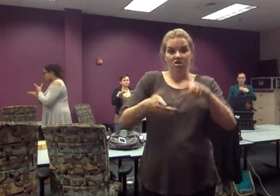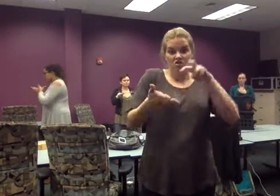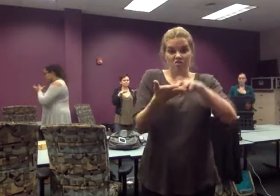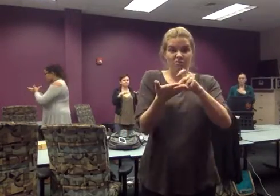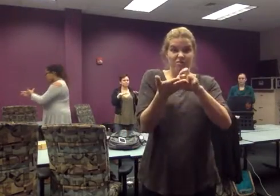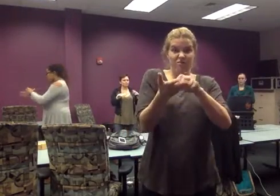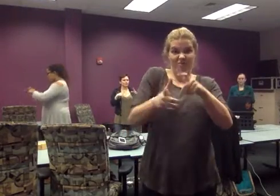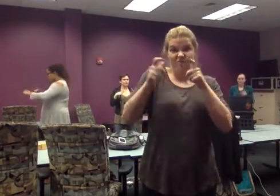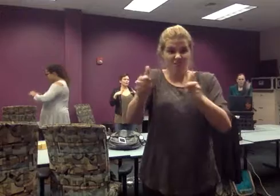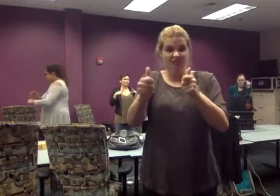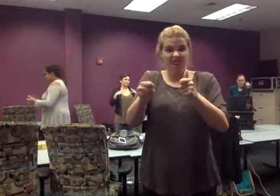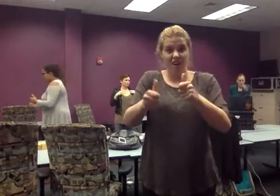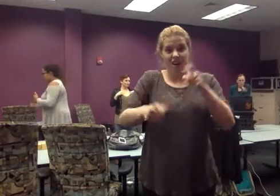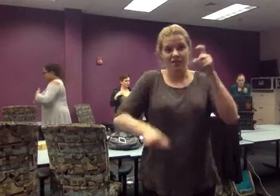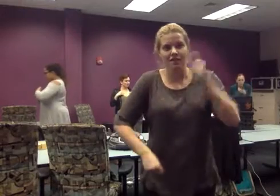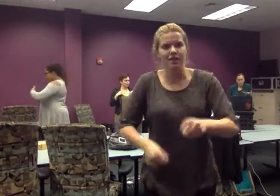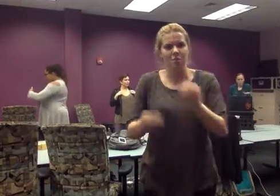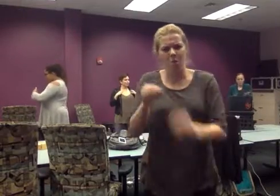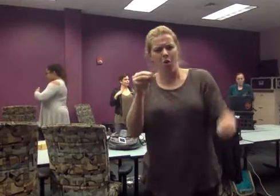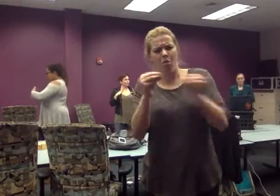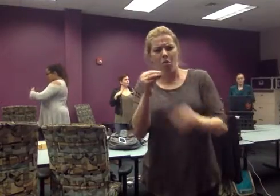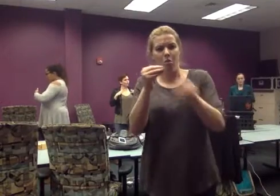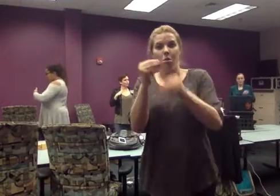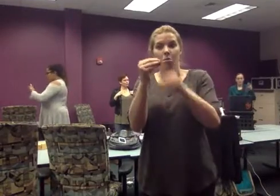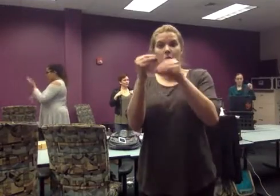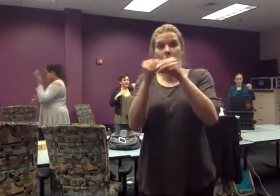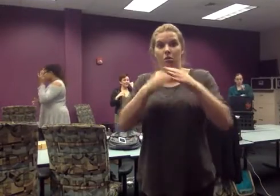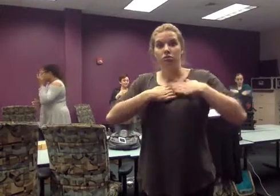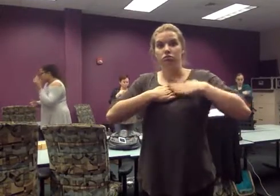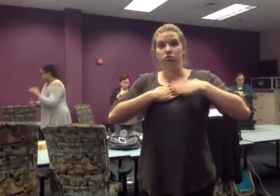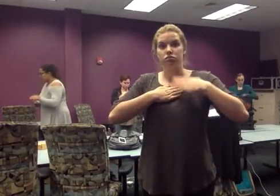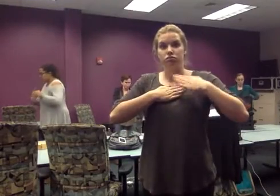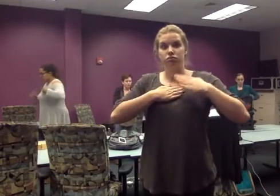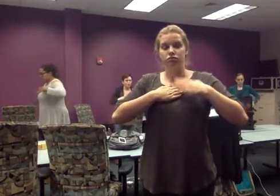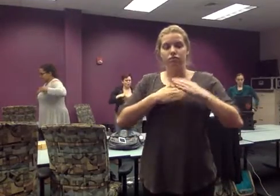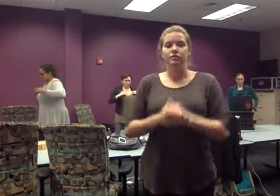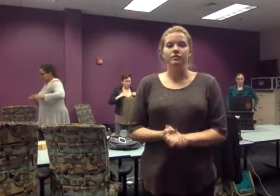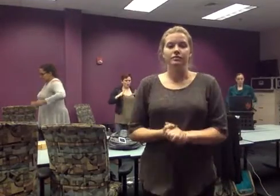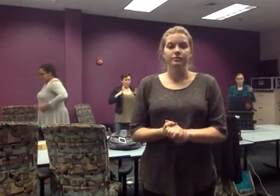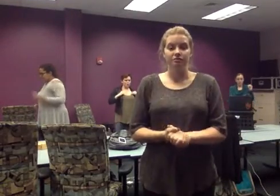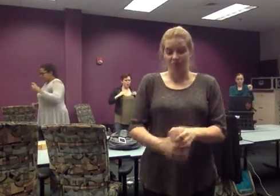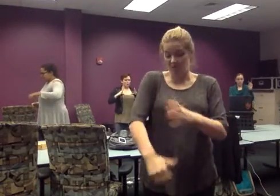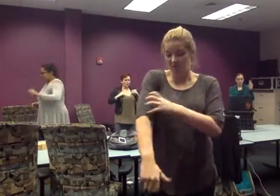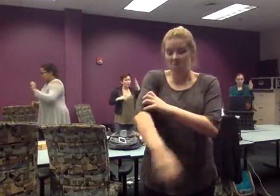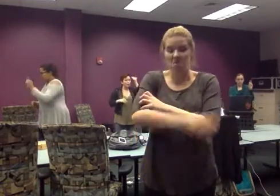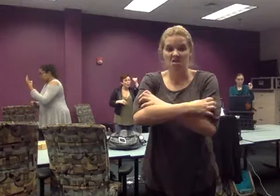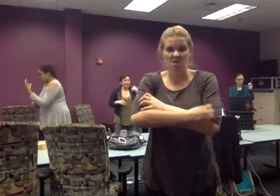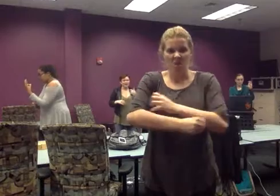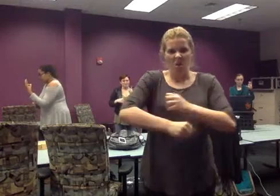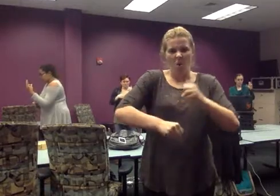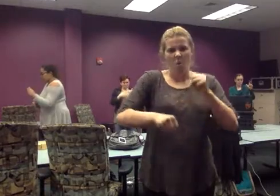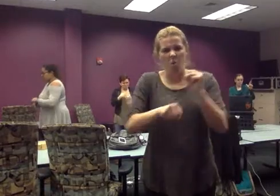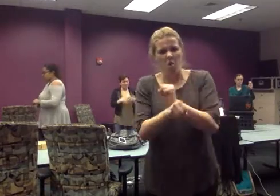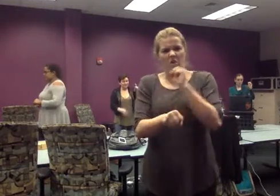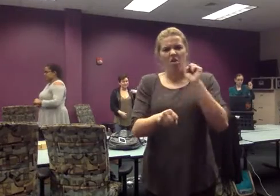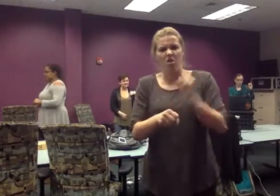more oxygen. So when your muscles are working harder, those cells in the muscles need more oxygen. When